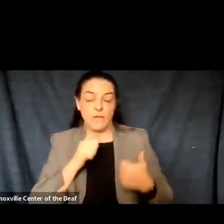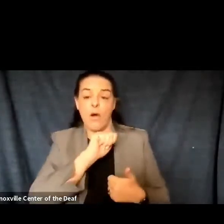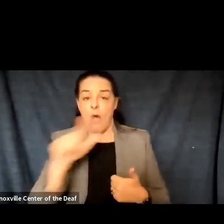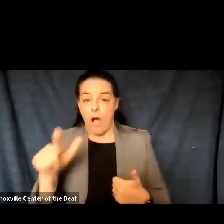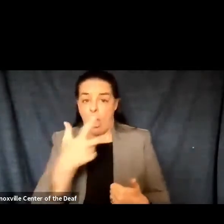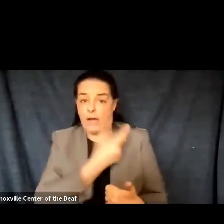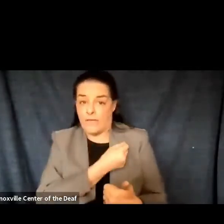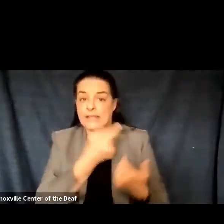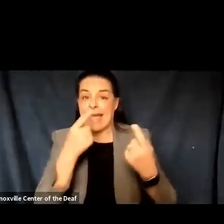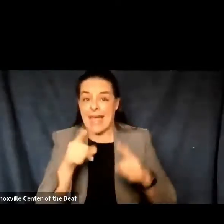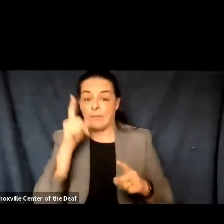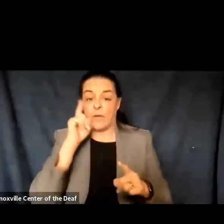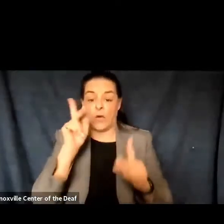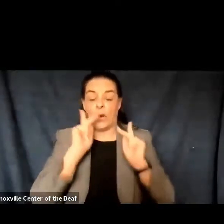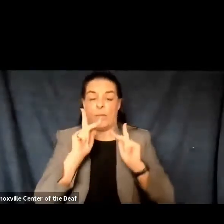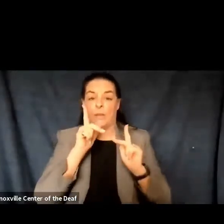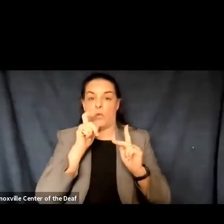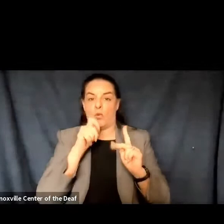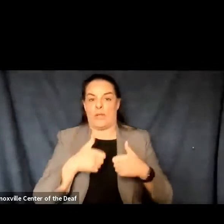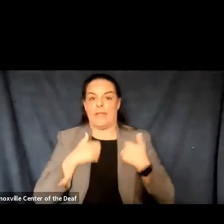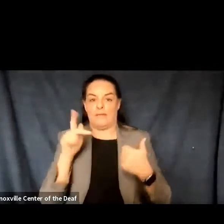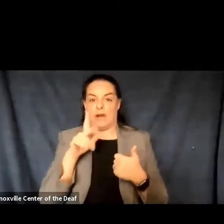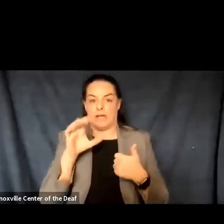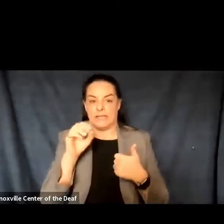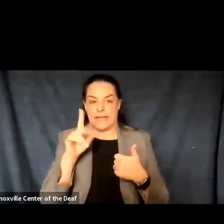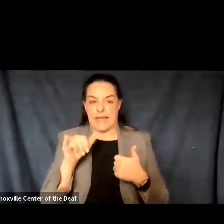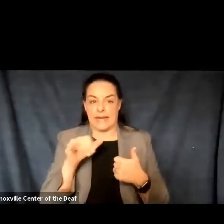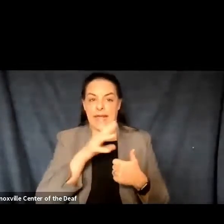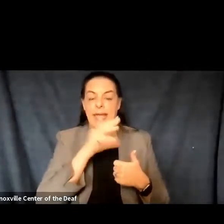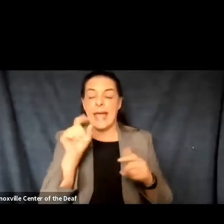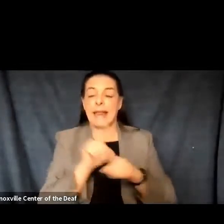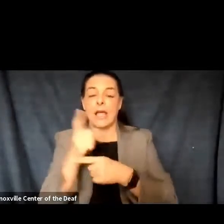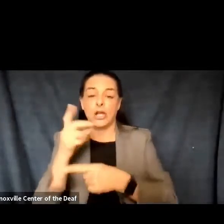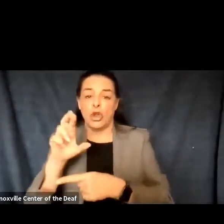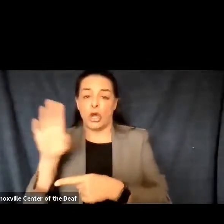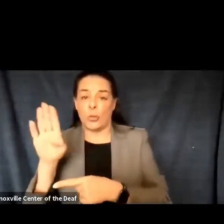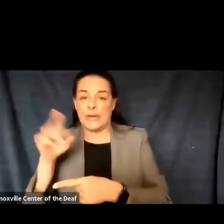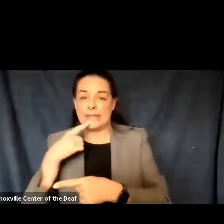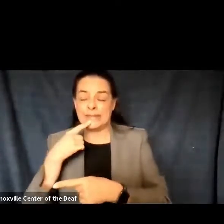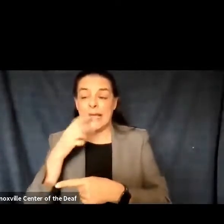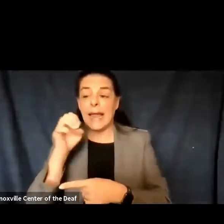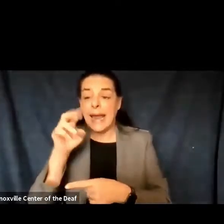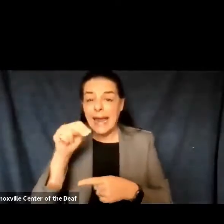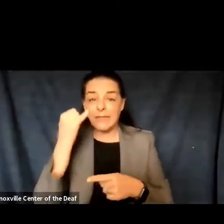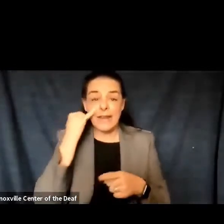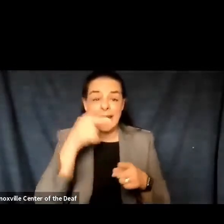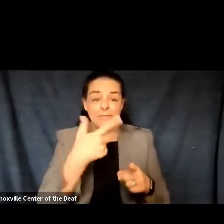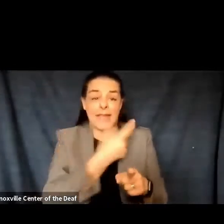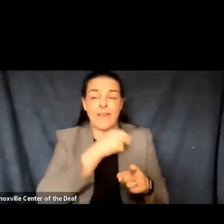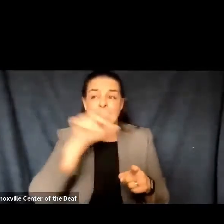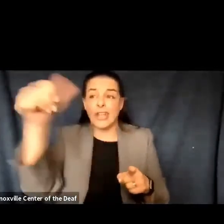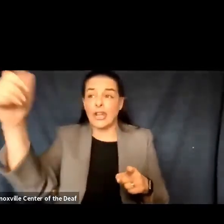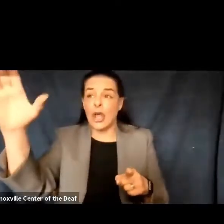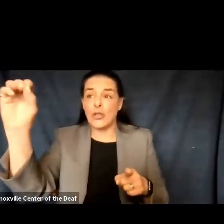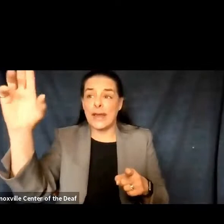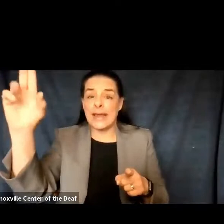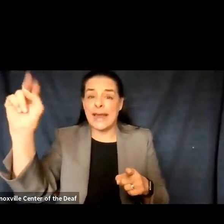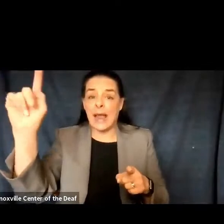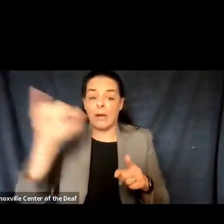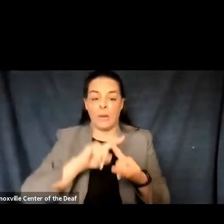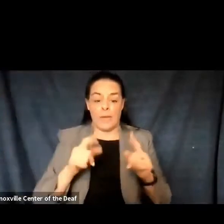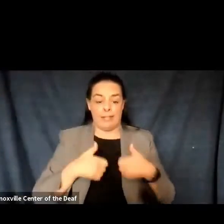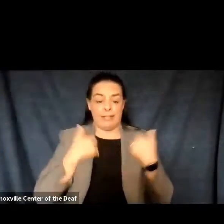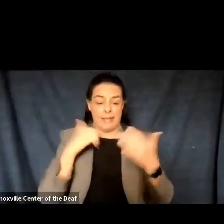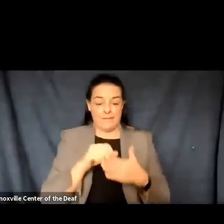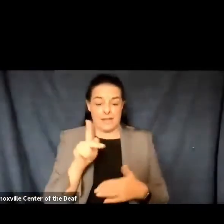vaccines happening for Knox County residents. And yeah, as Dr. B is saying, even if they were vaccinated in another county and they're a Knox County resident, that's